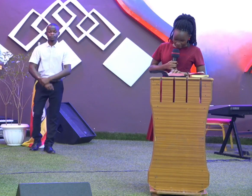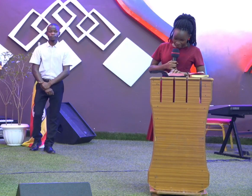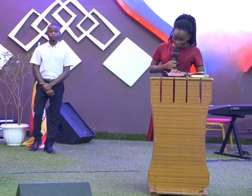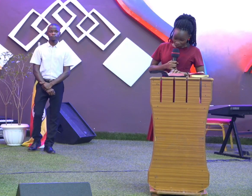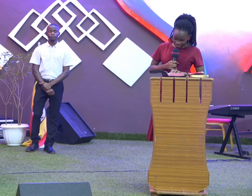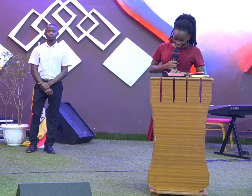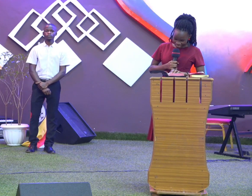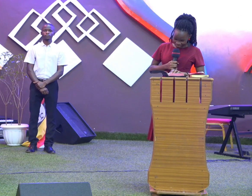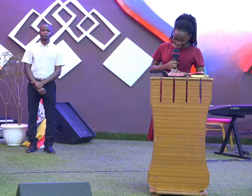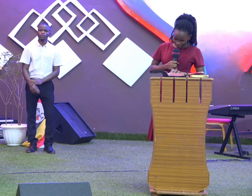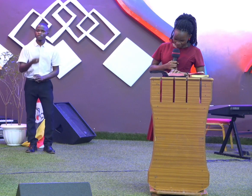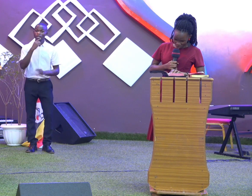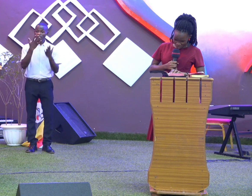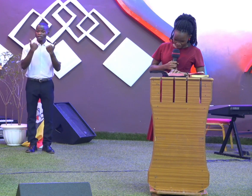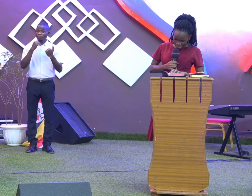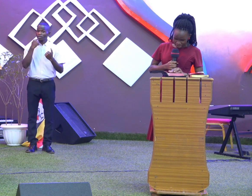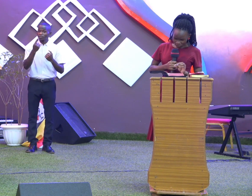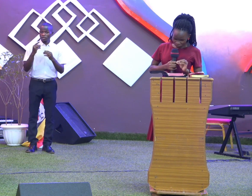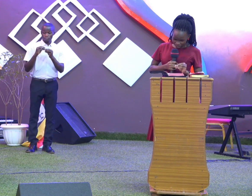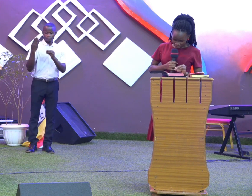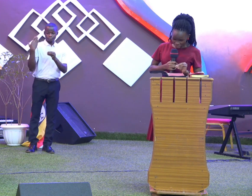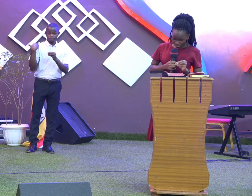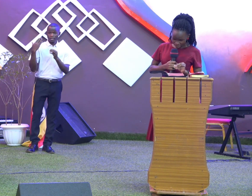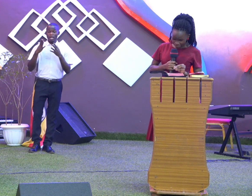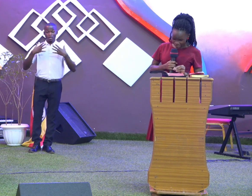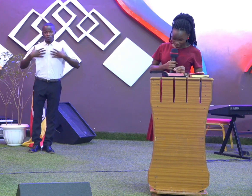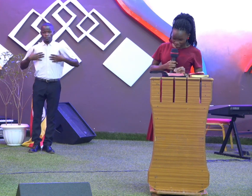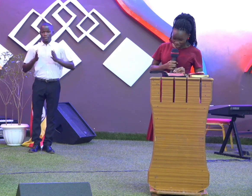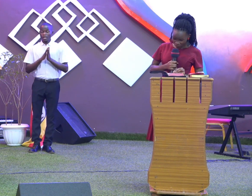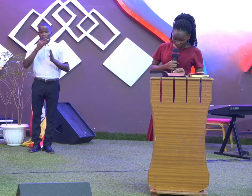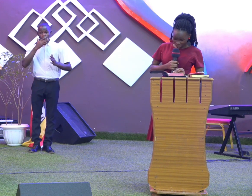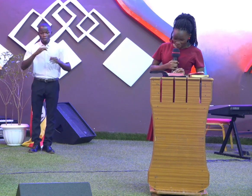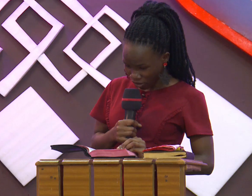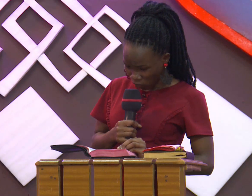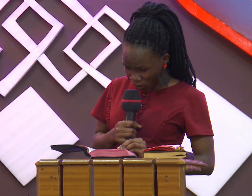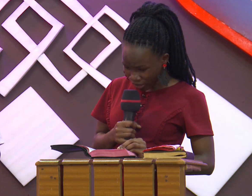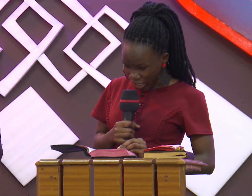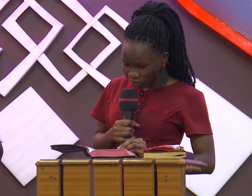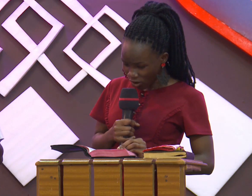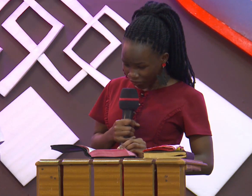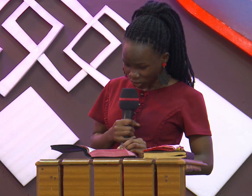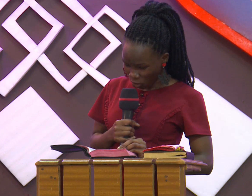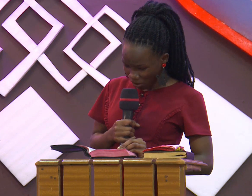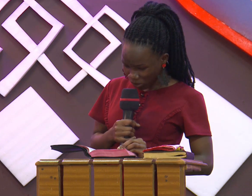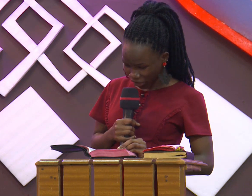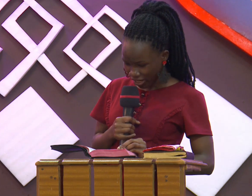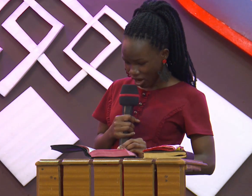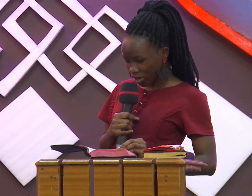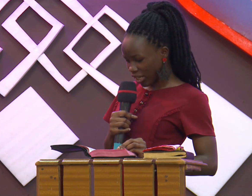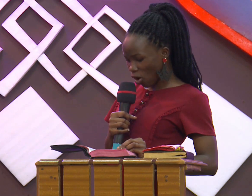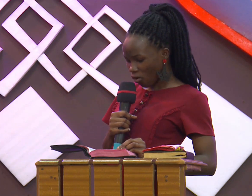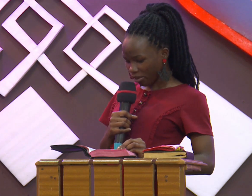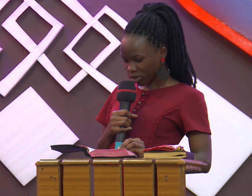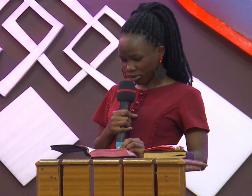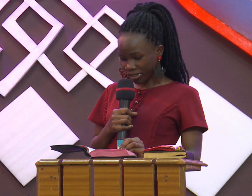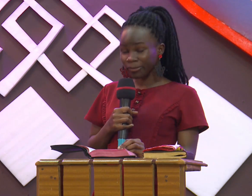50. Now this I say, brethren, that flesh and blood cannot inherit the kingdom of God, nor does corruption